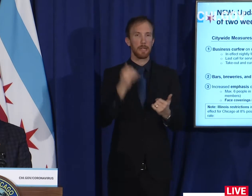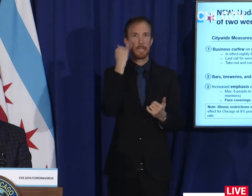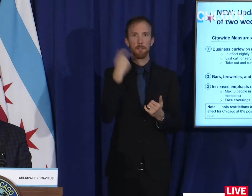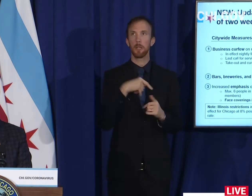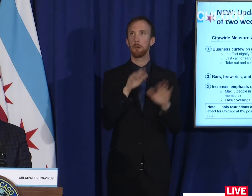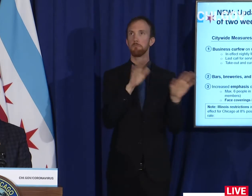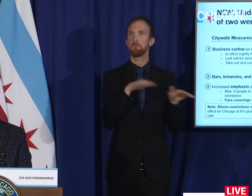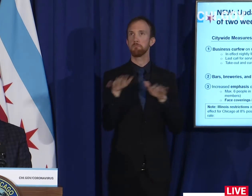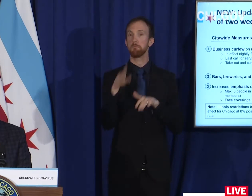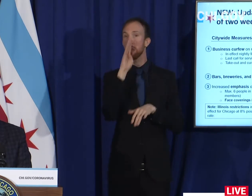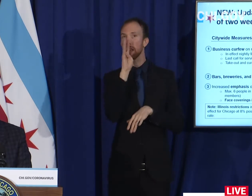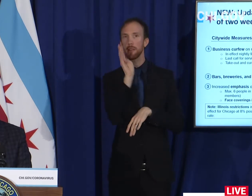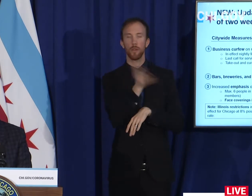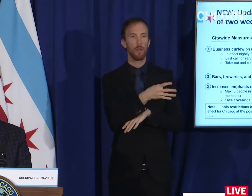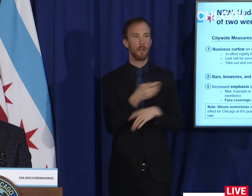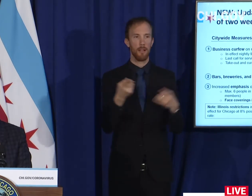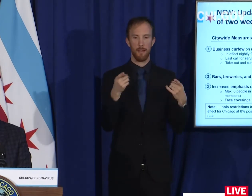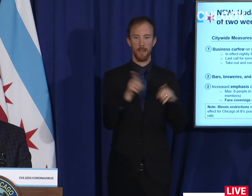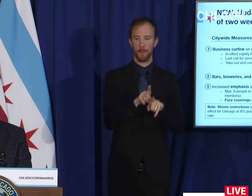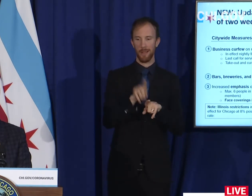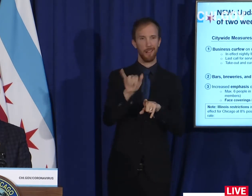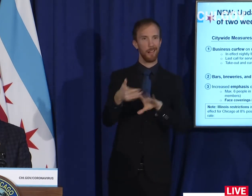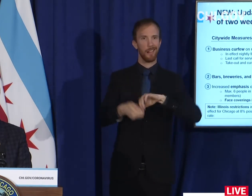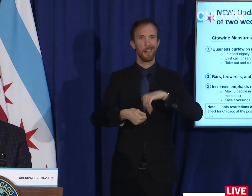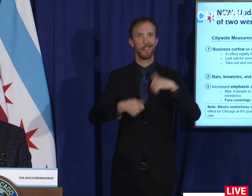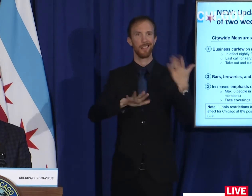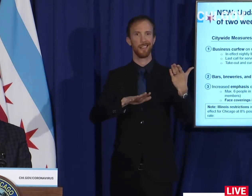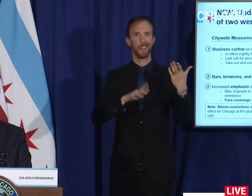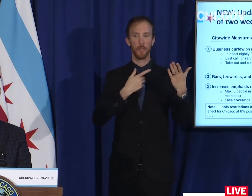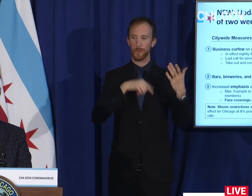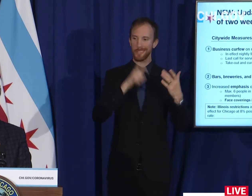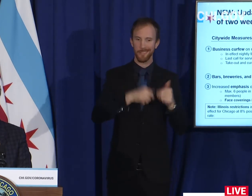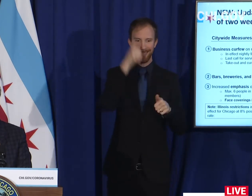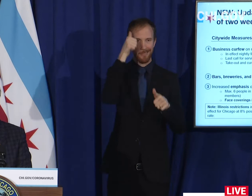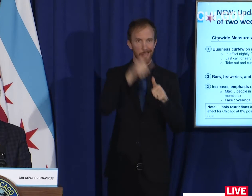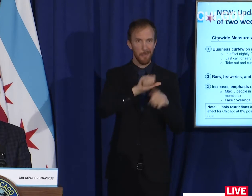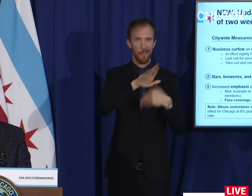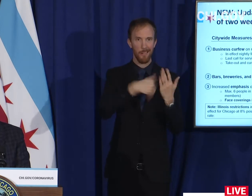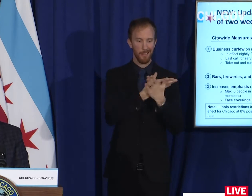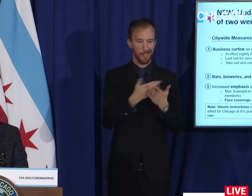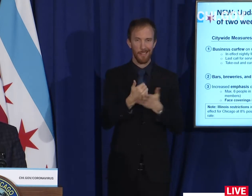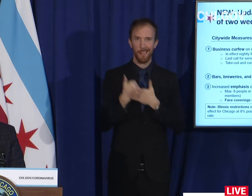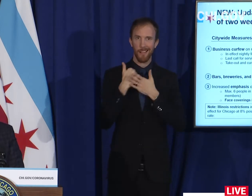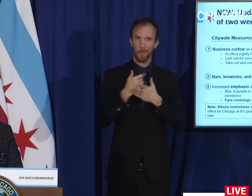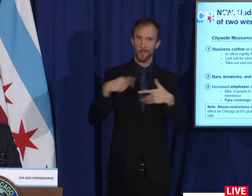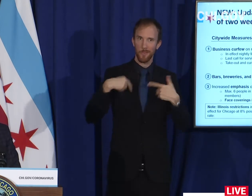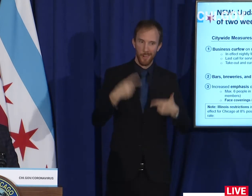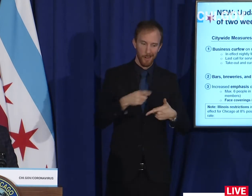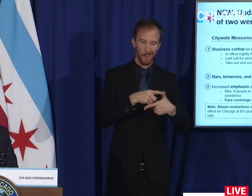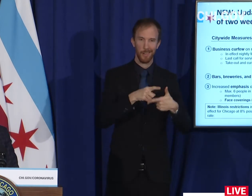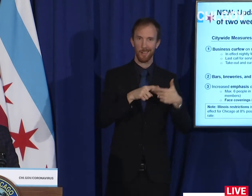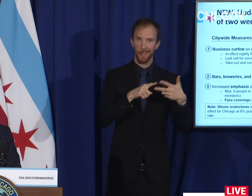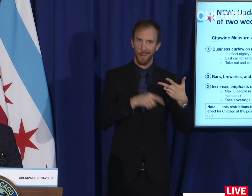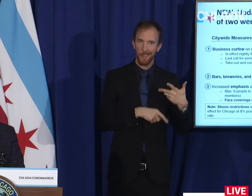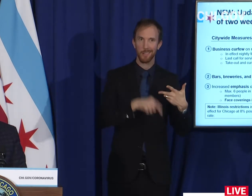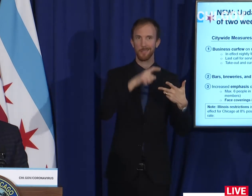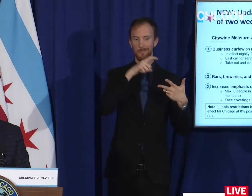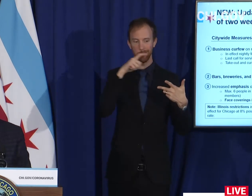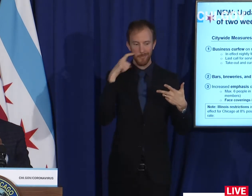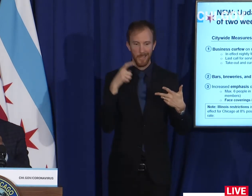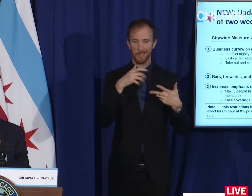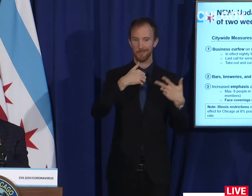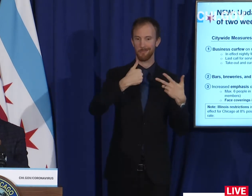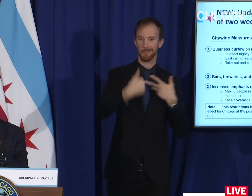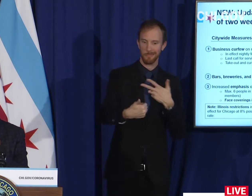adhere to the tools that got us to a better place in the first place. Now, I've said this before,